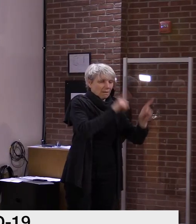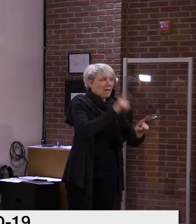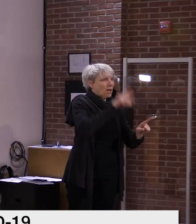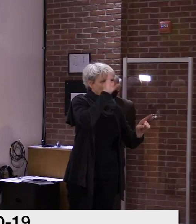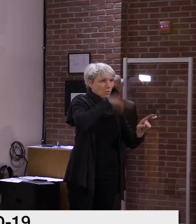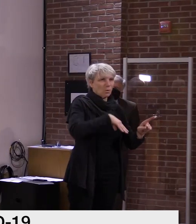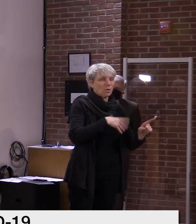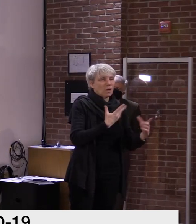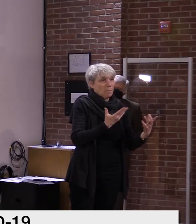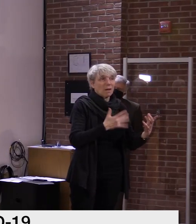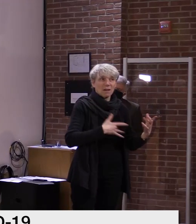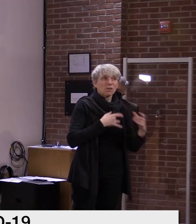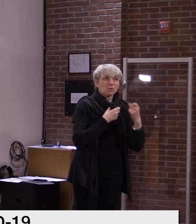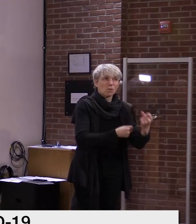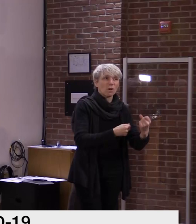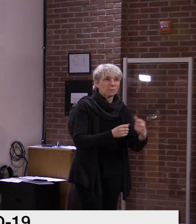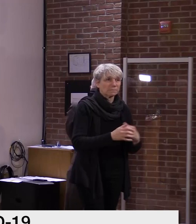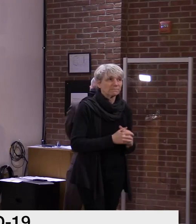this issue.